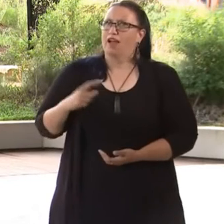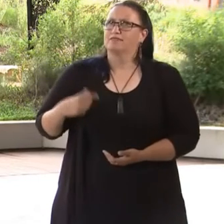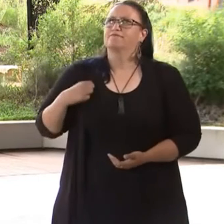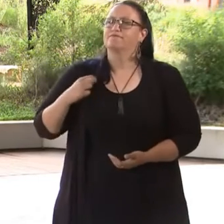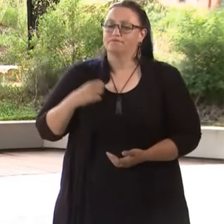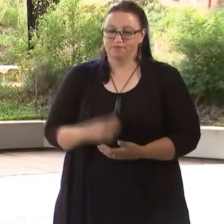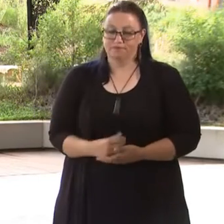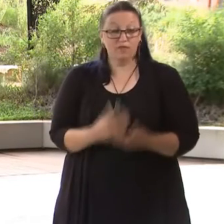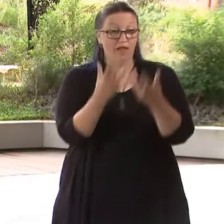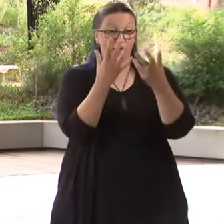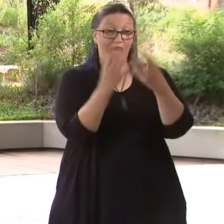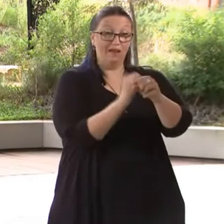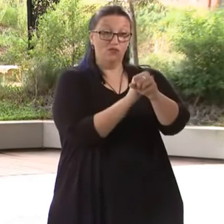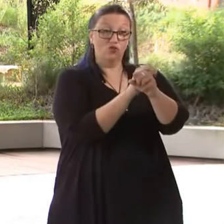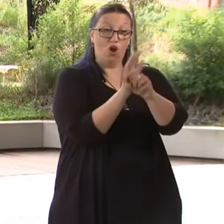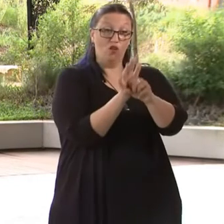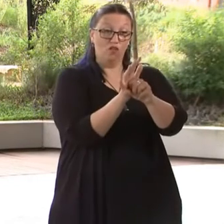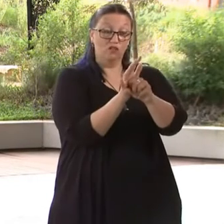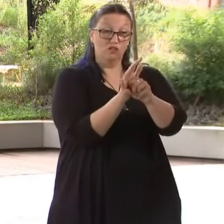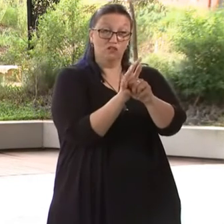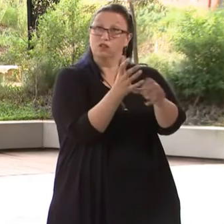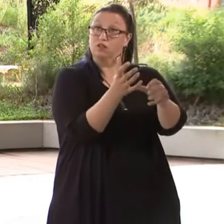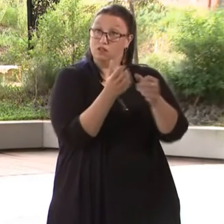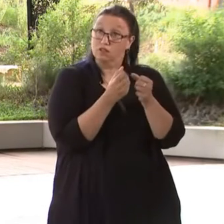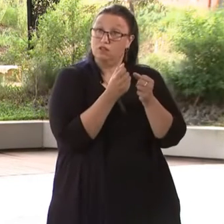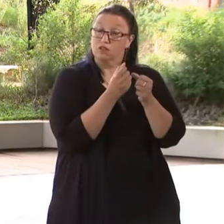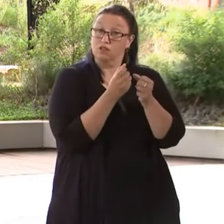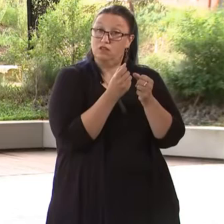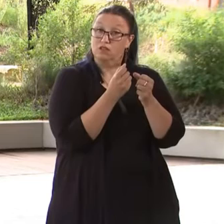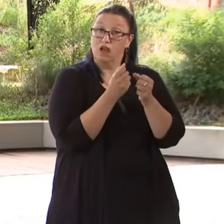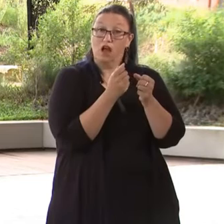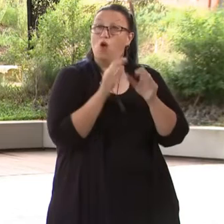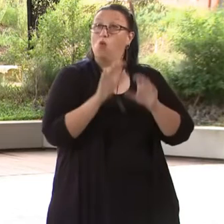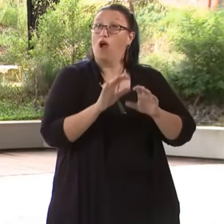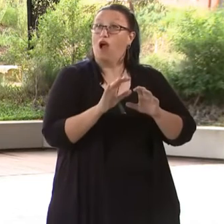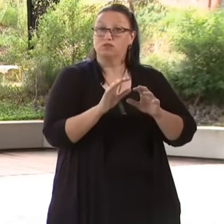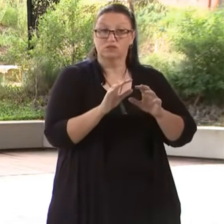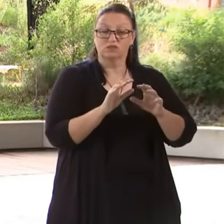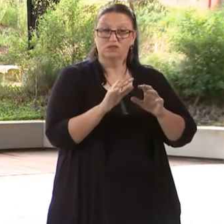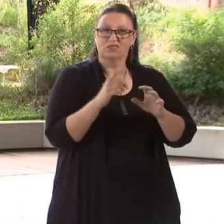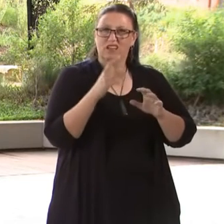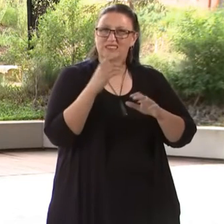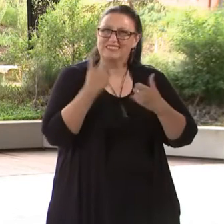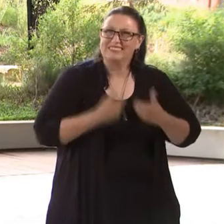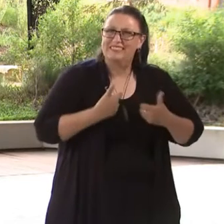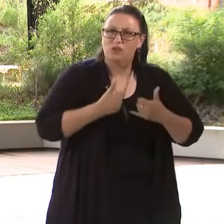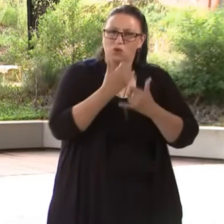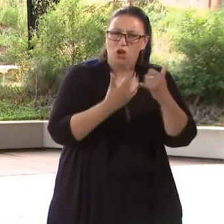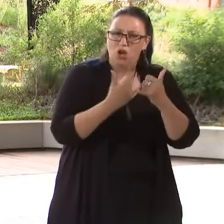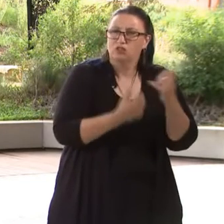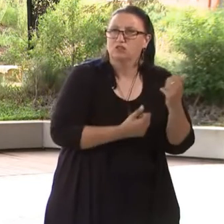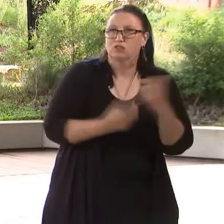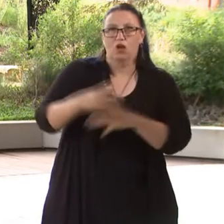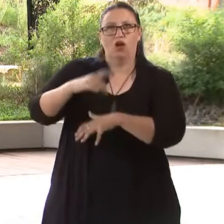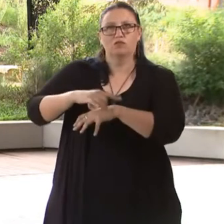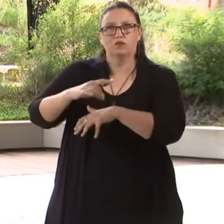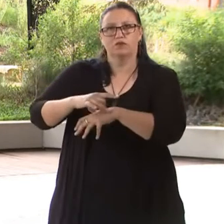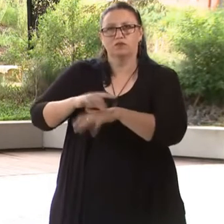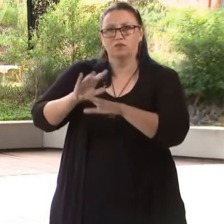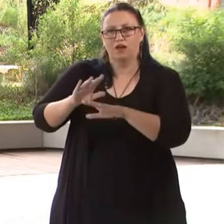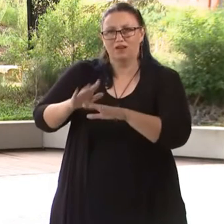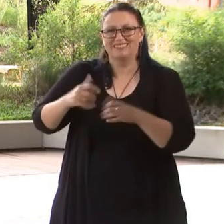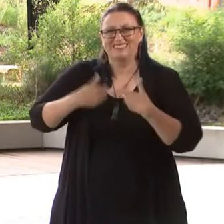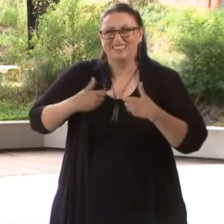being identified to when we see them get hospitalised and then also flow through, tragically, a small number